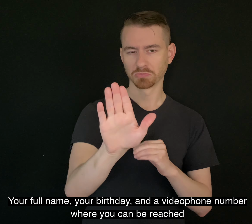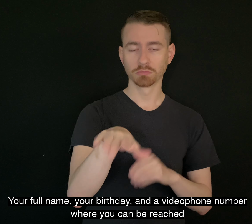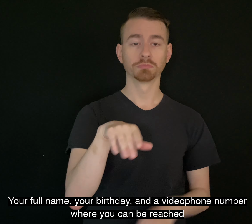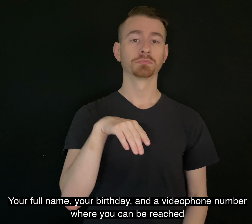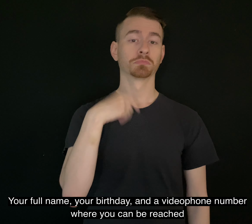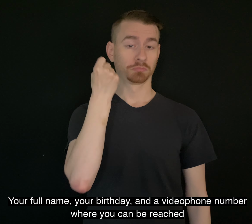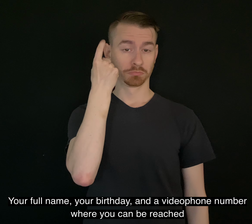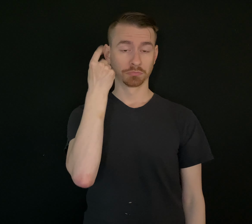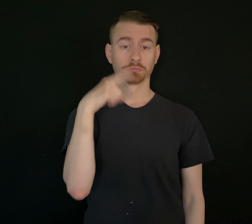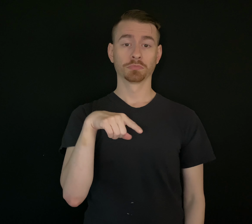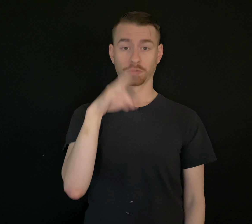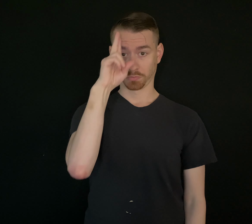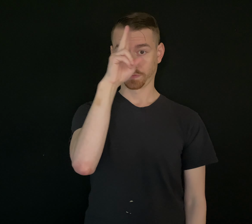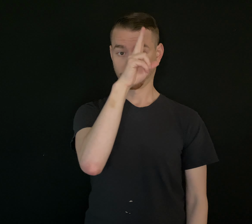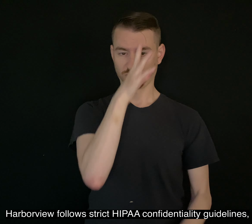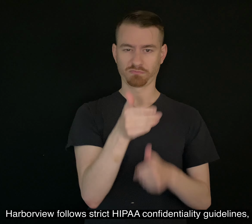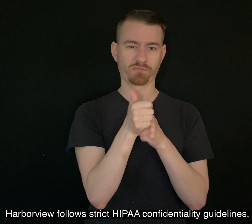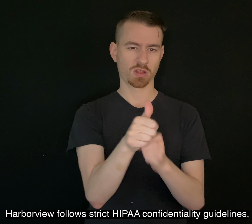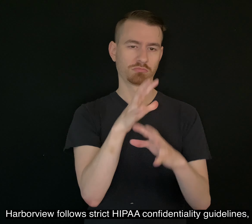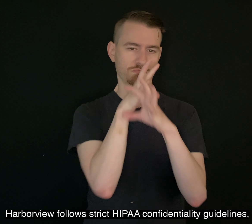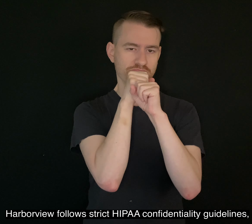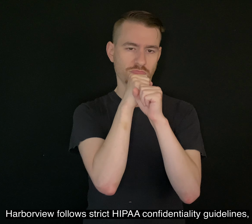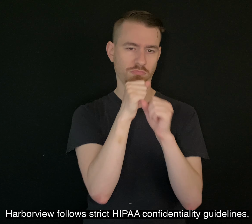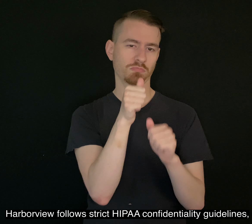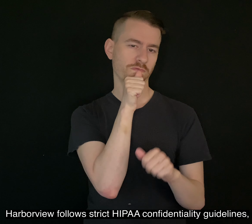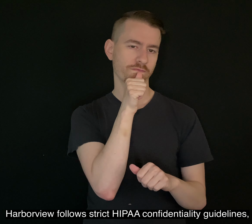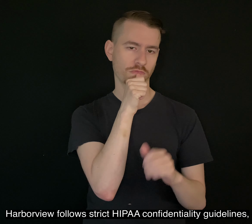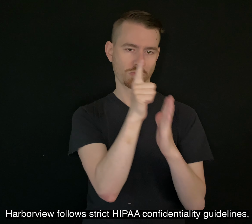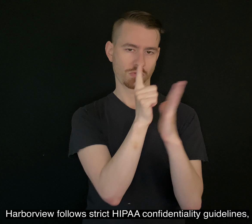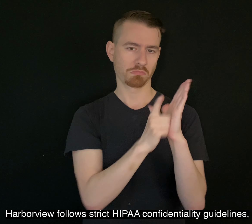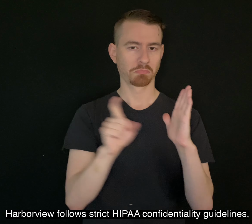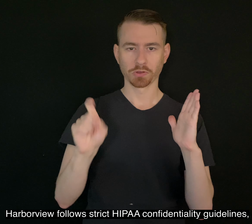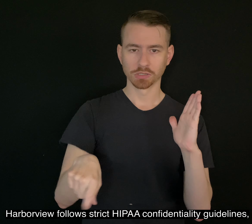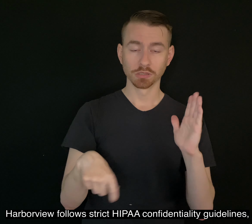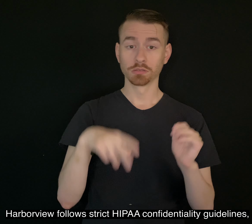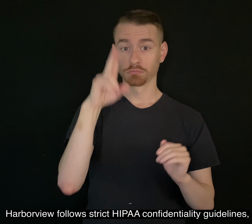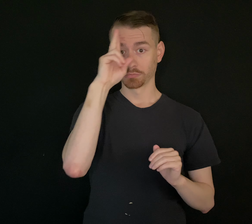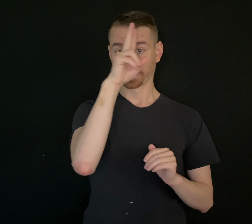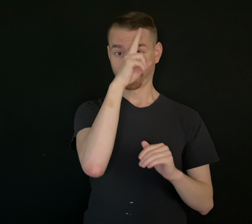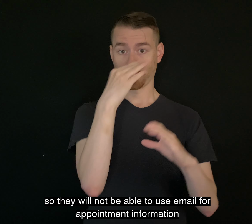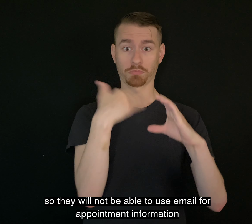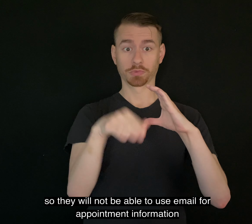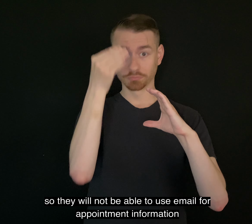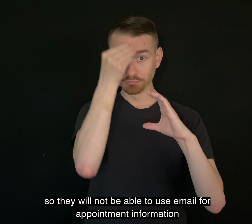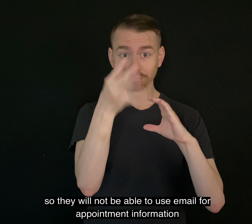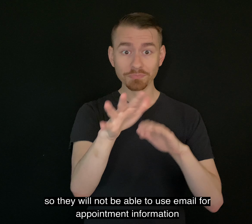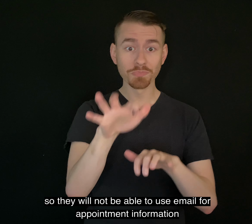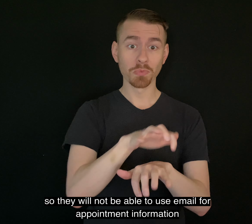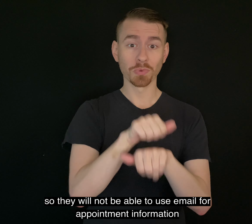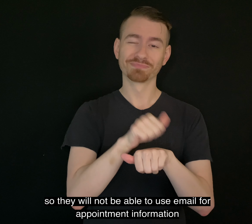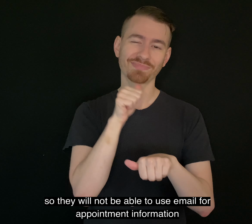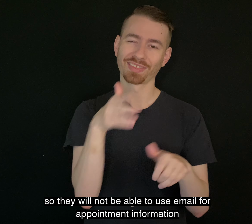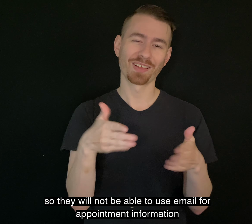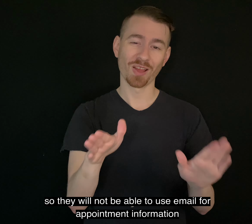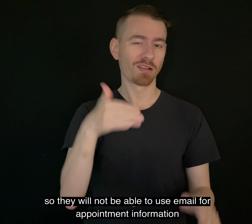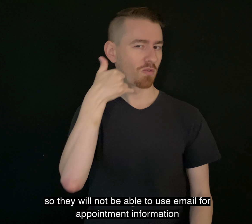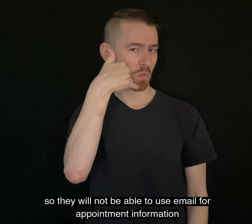number. Harborview follows strict HIPAA confidentiality guidelines, so they're not able to use email for appointment information.